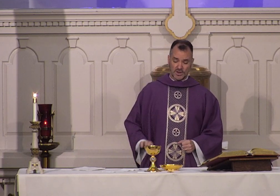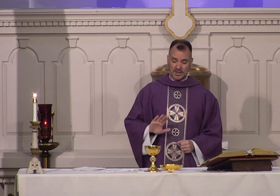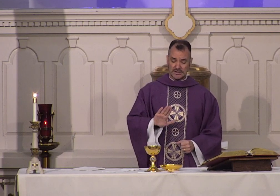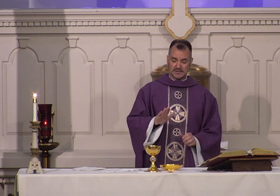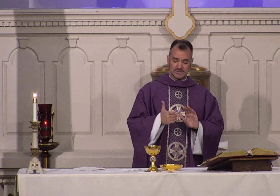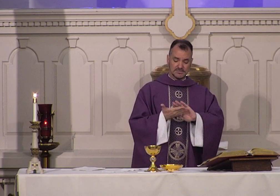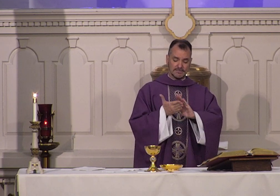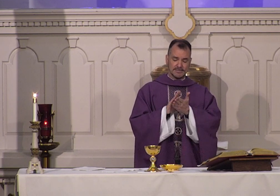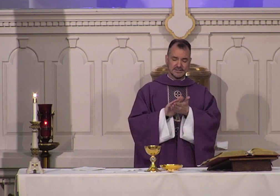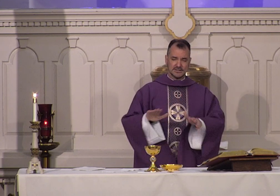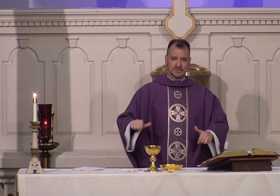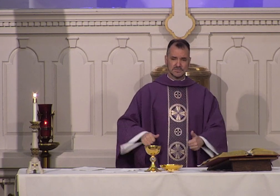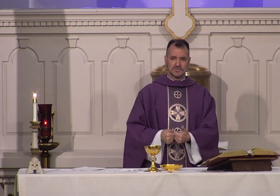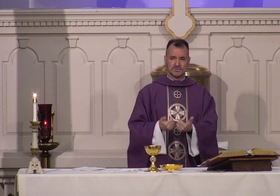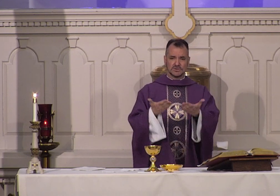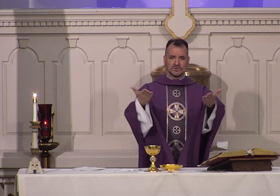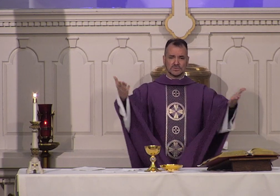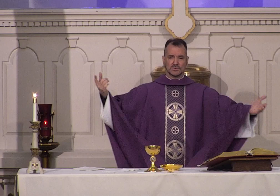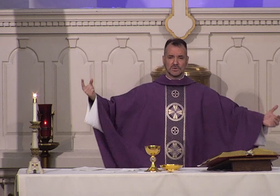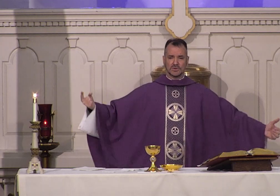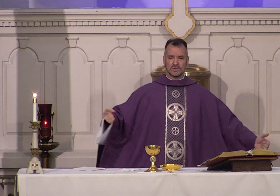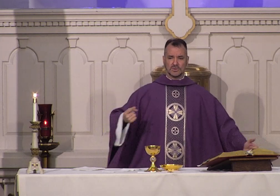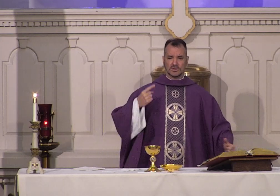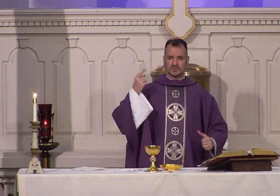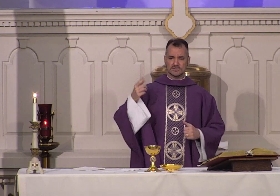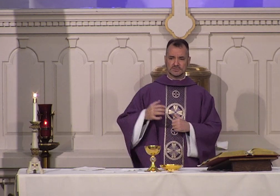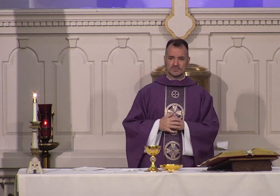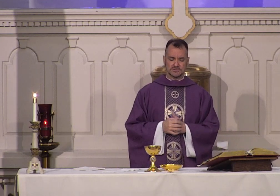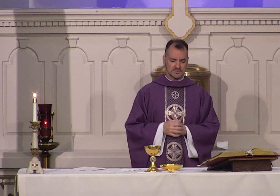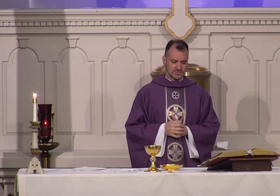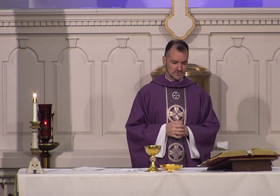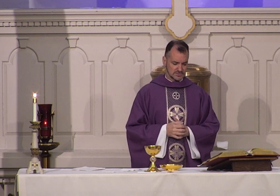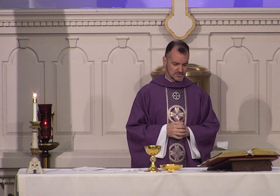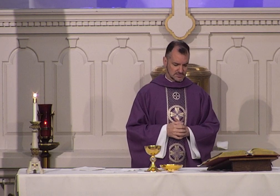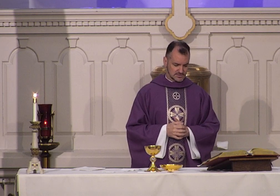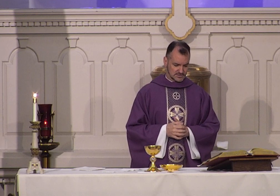The peace of the Lord be with you always. With your spirit.